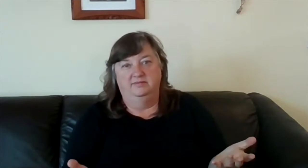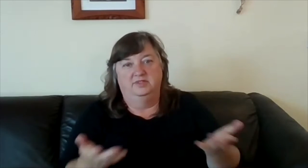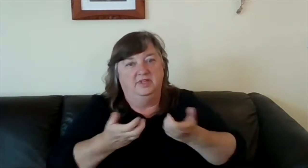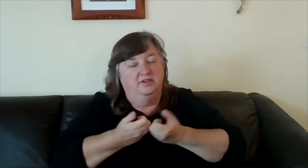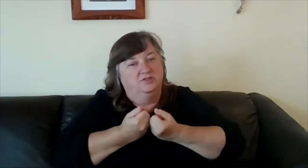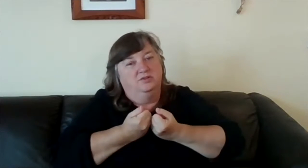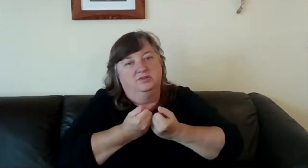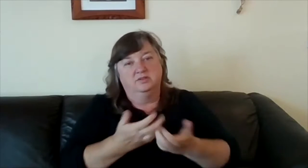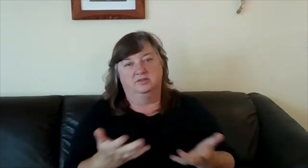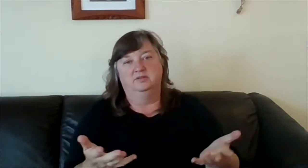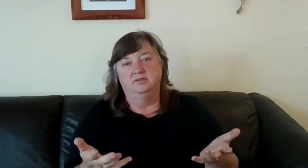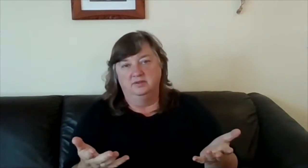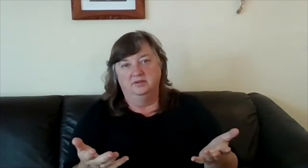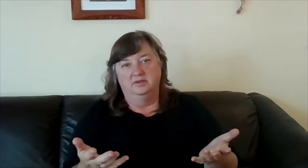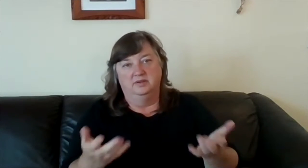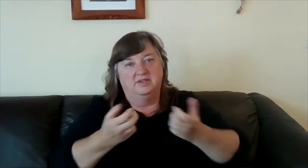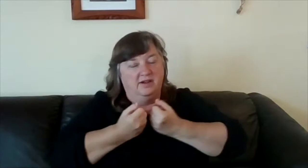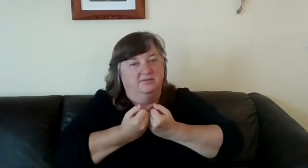Just let your shoulders down.